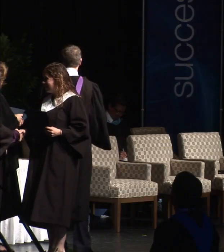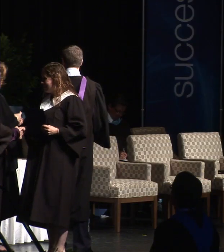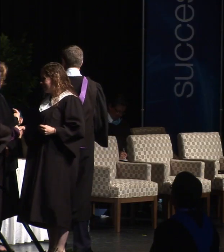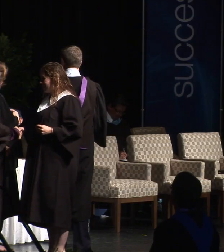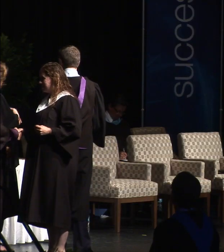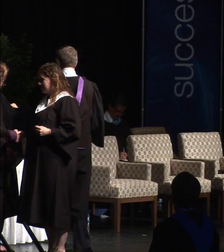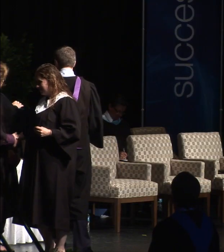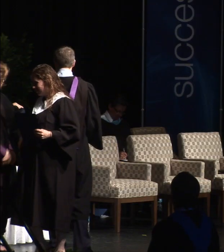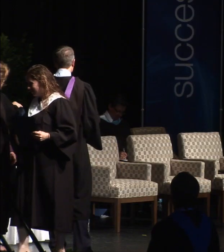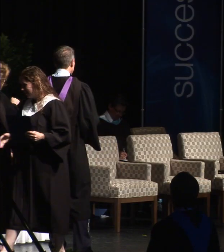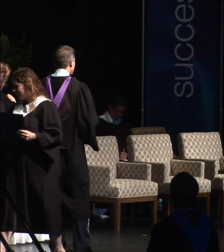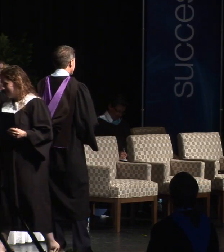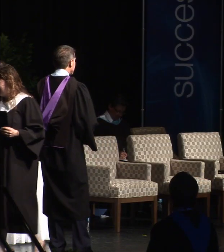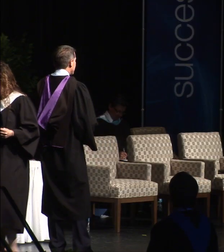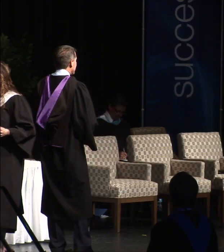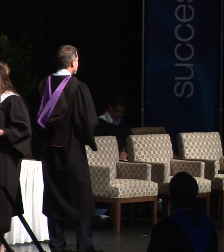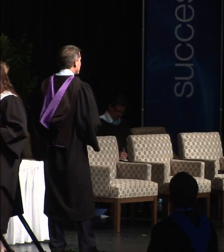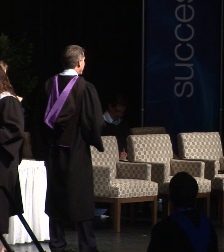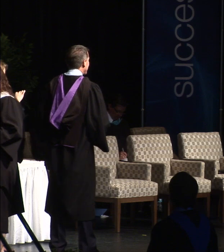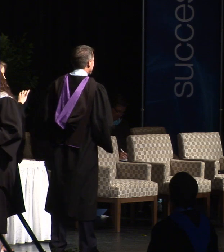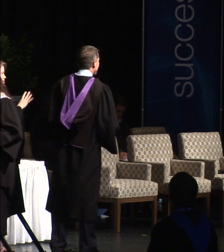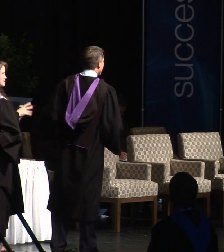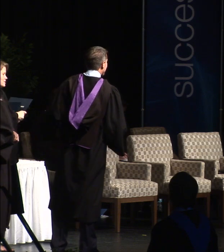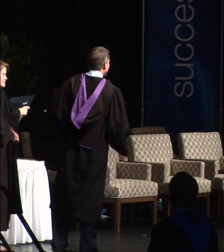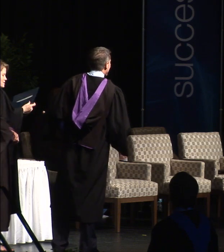Jacqueline Ray Clements, honors.